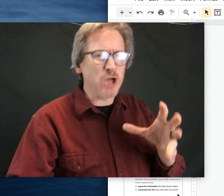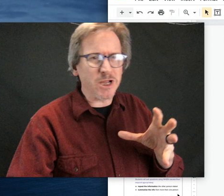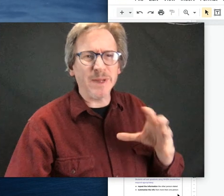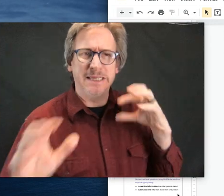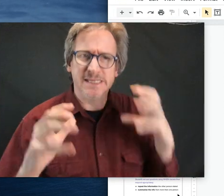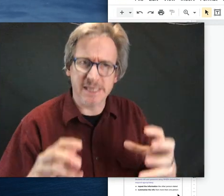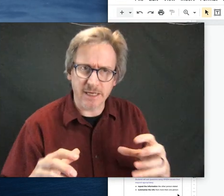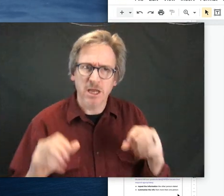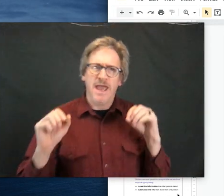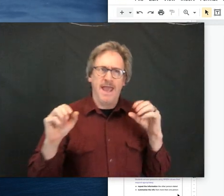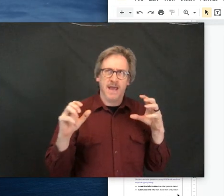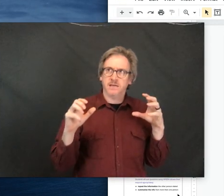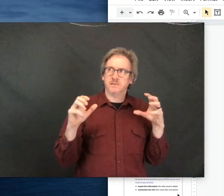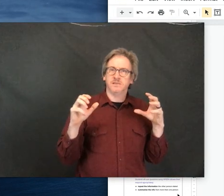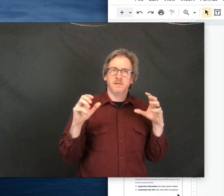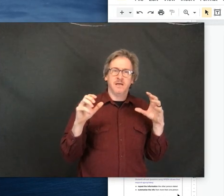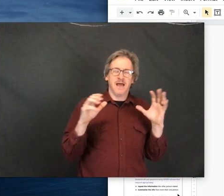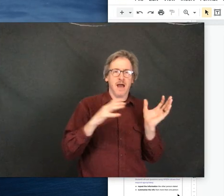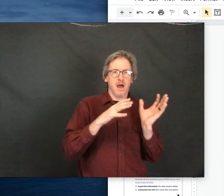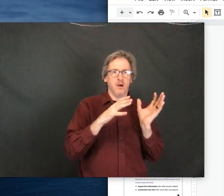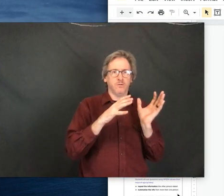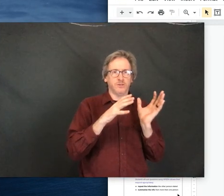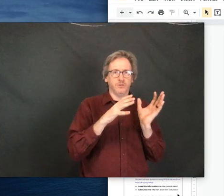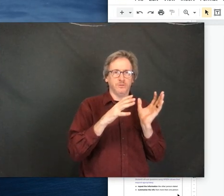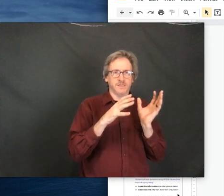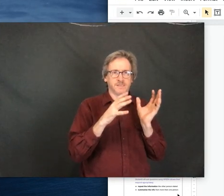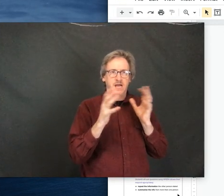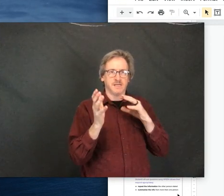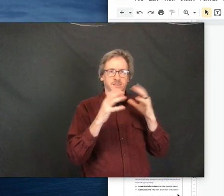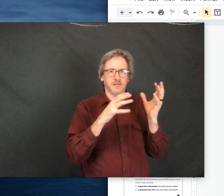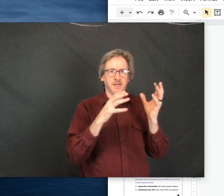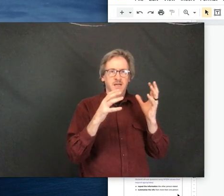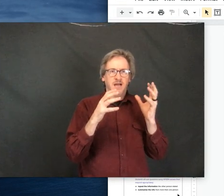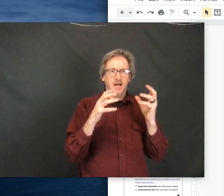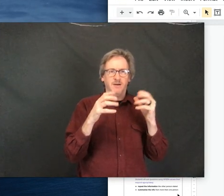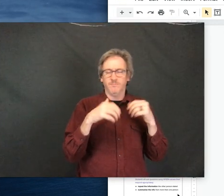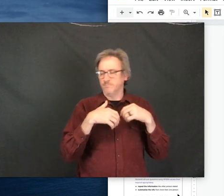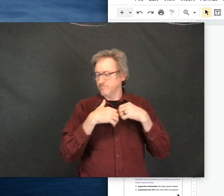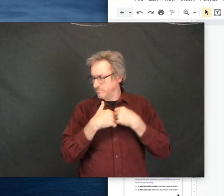So we're talking about listing and how to discuss